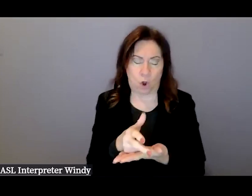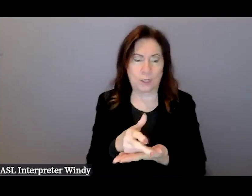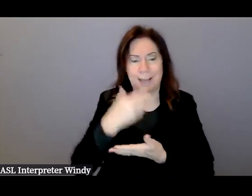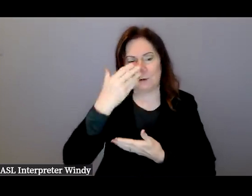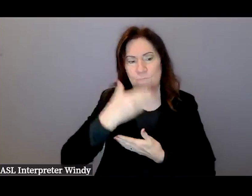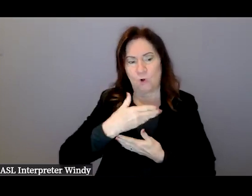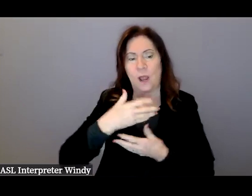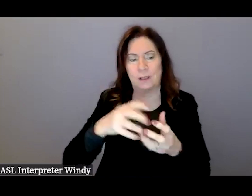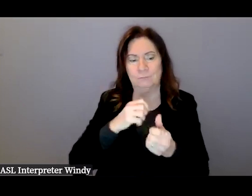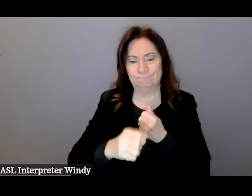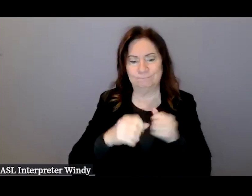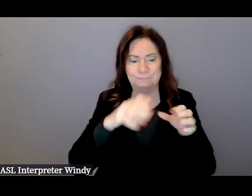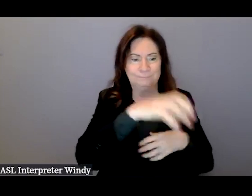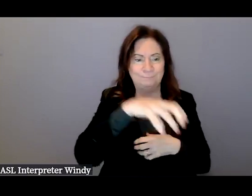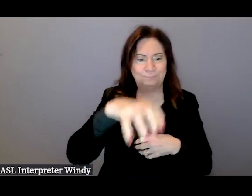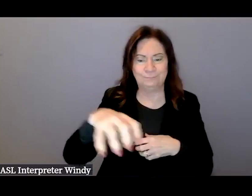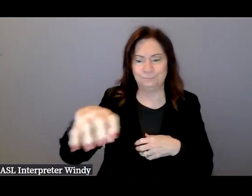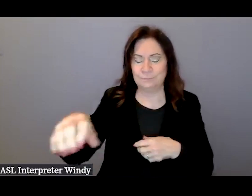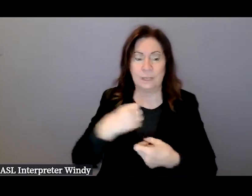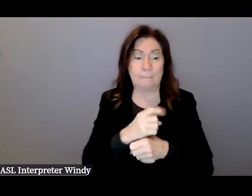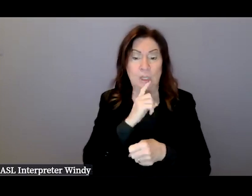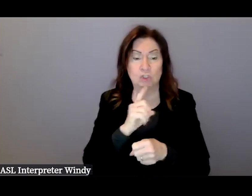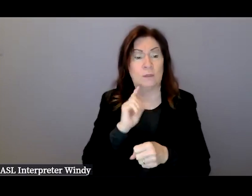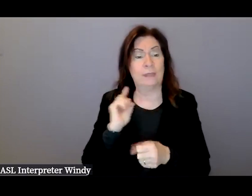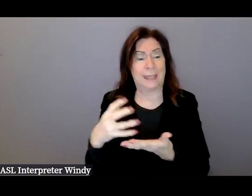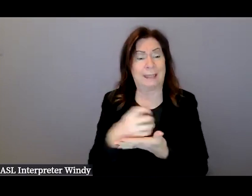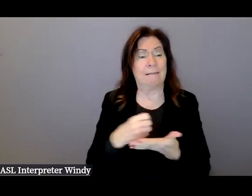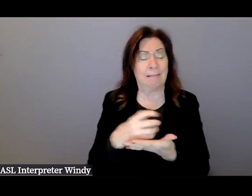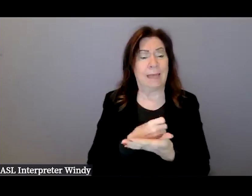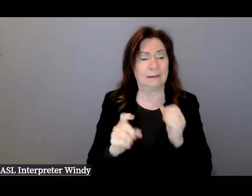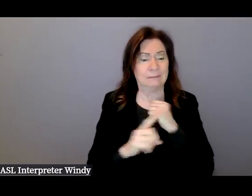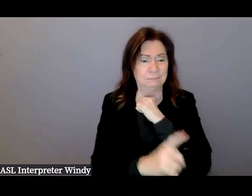debris piles to ensure that crews can collect storm debris.